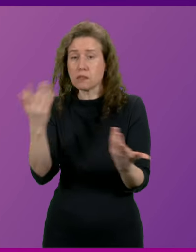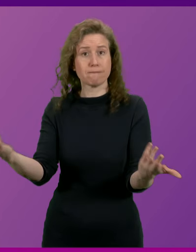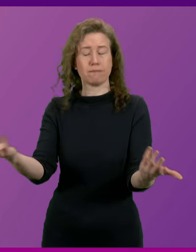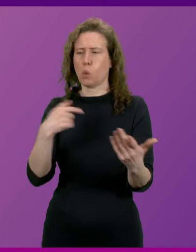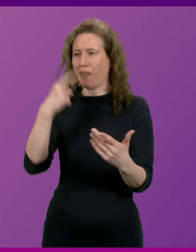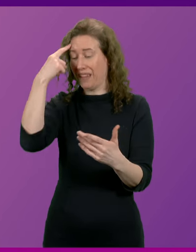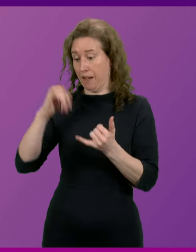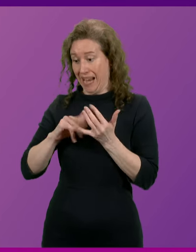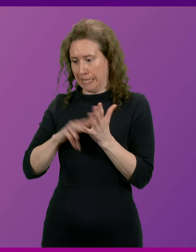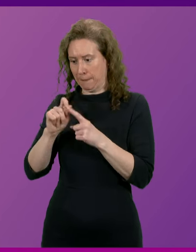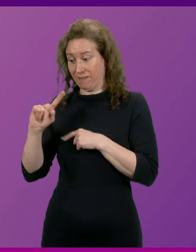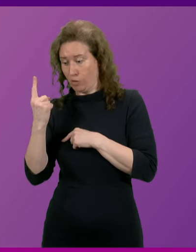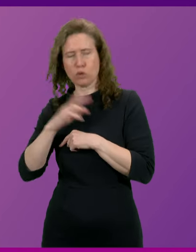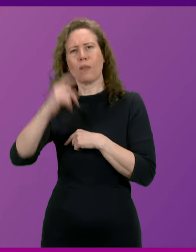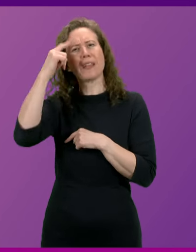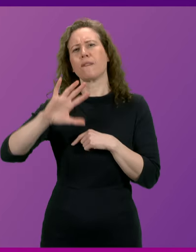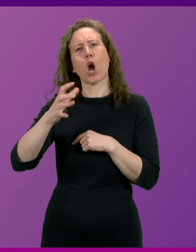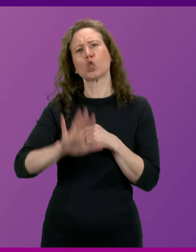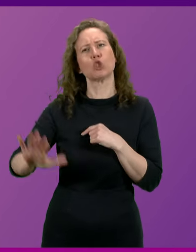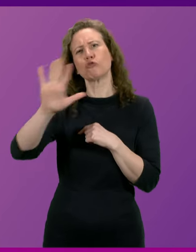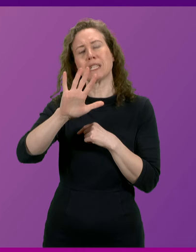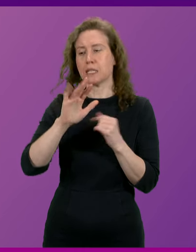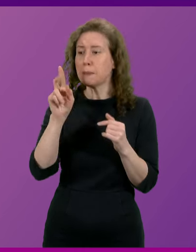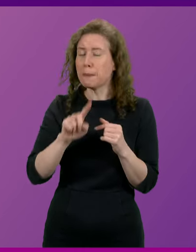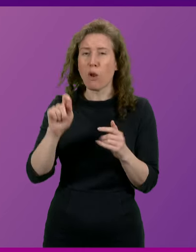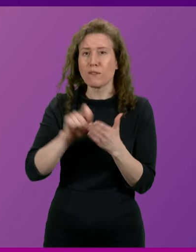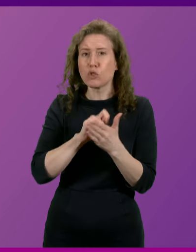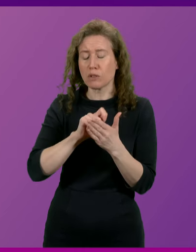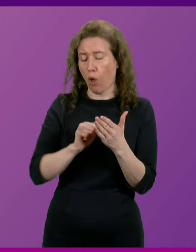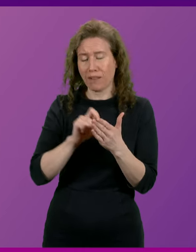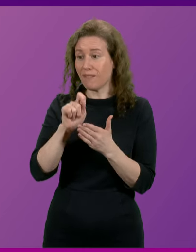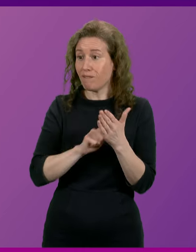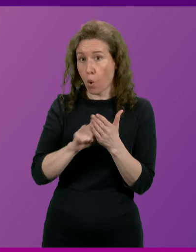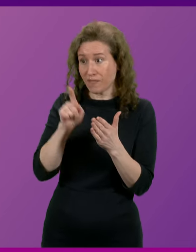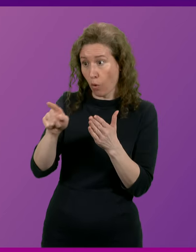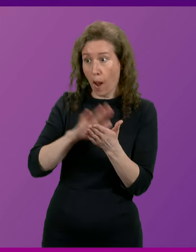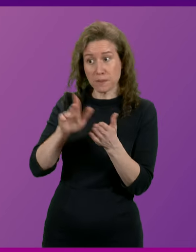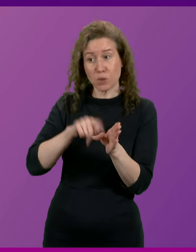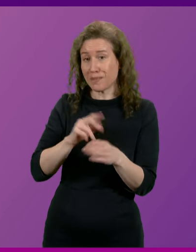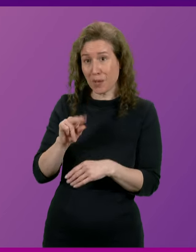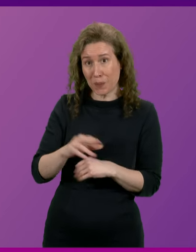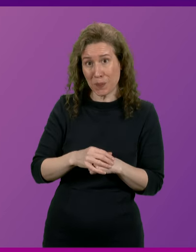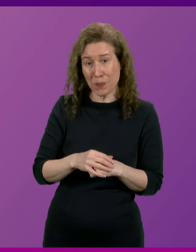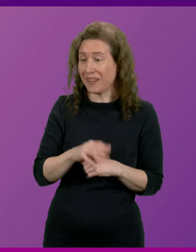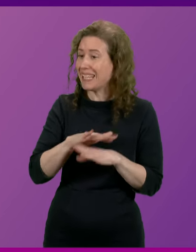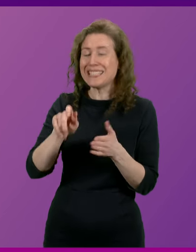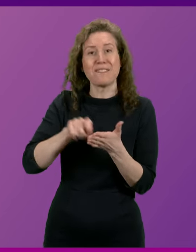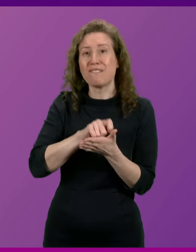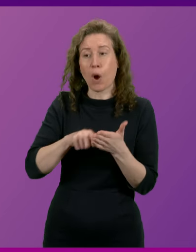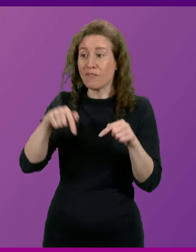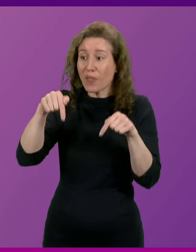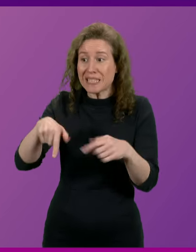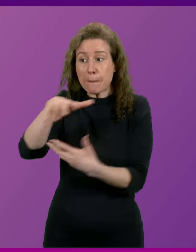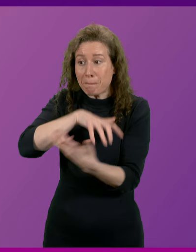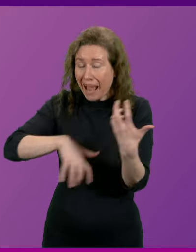country. The people of Scotland didn't vote for this First Minister. The people of Scotland didn't vote for this